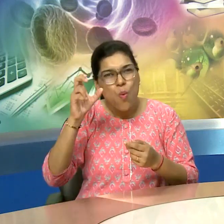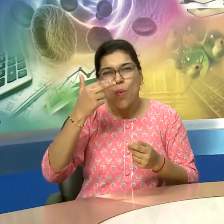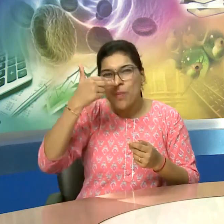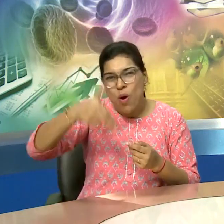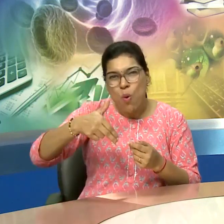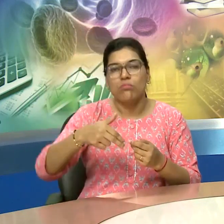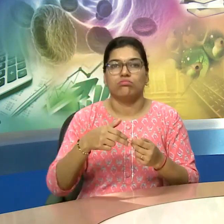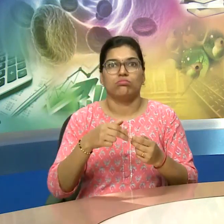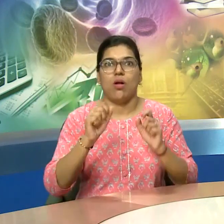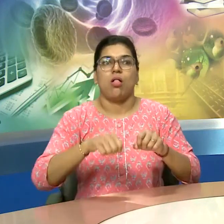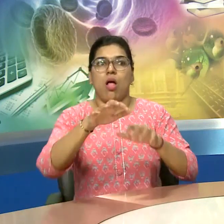are taken out from the mines.